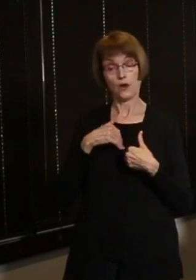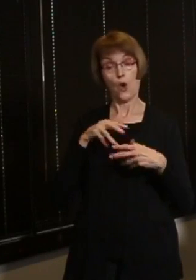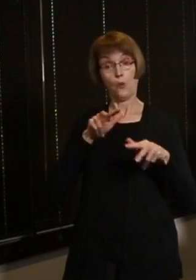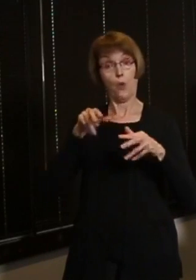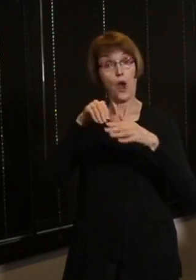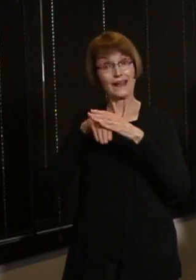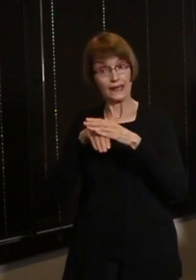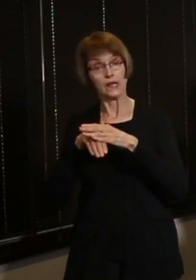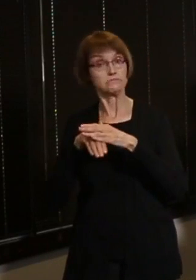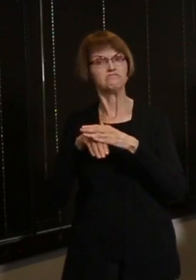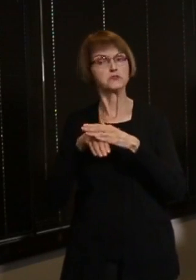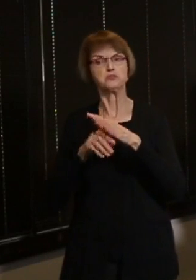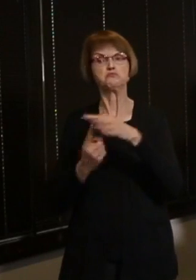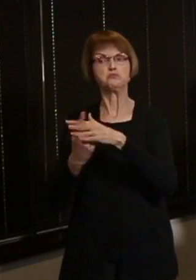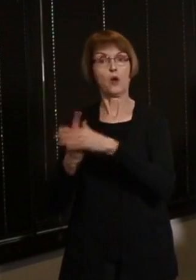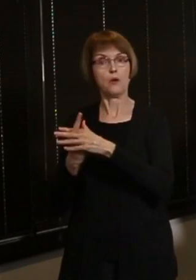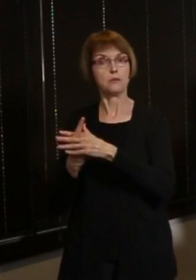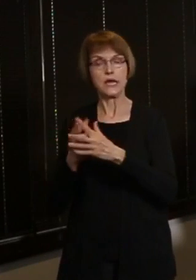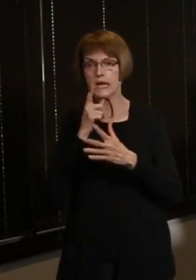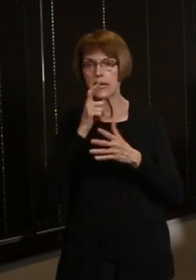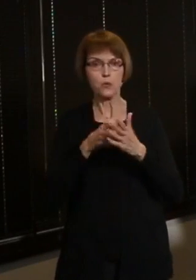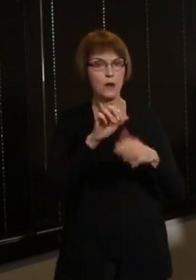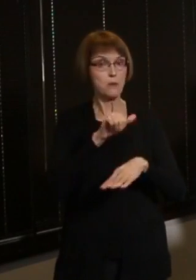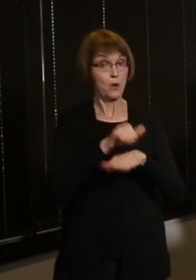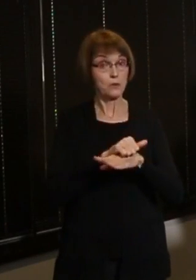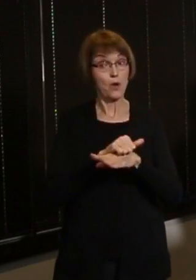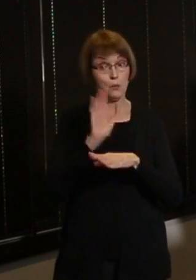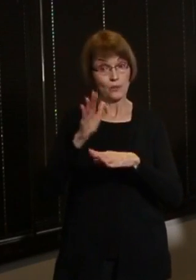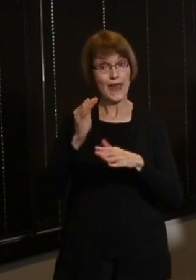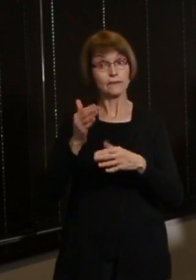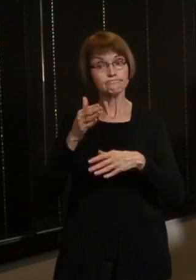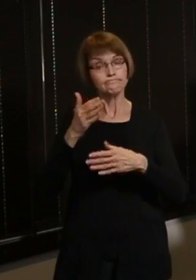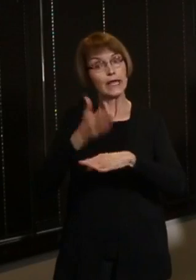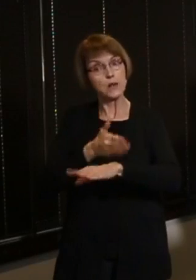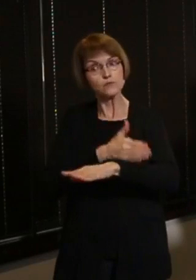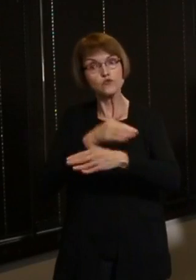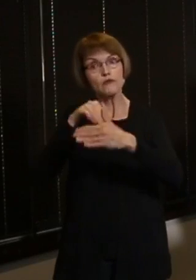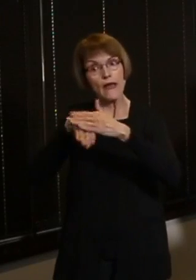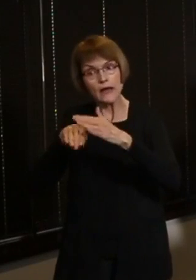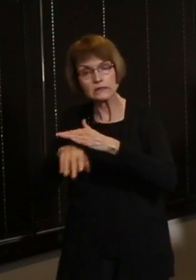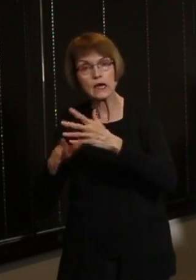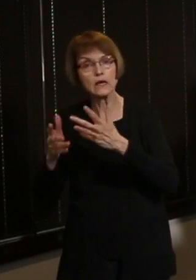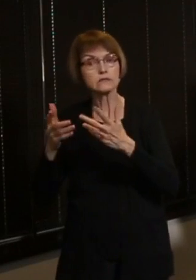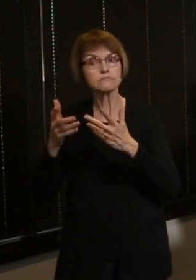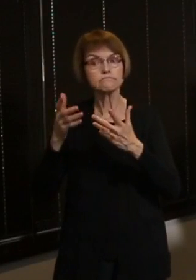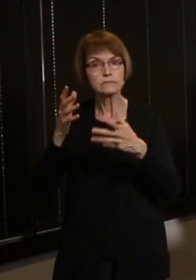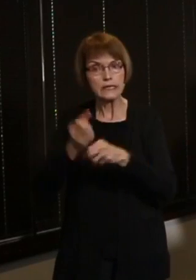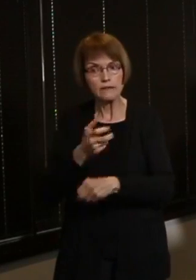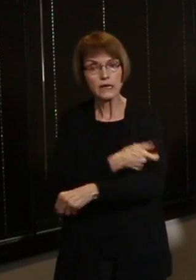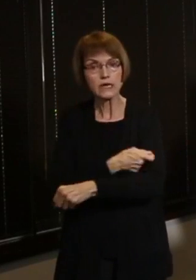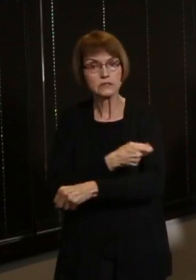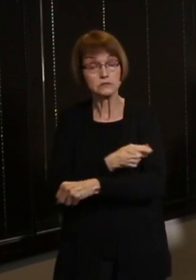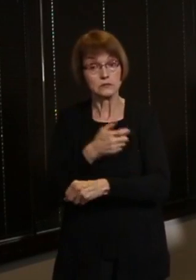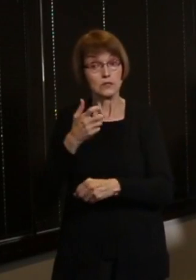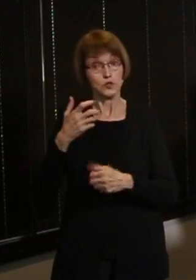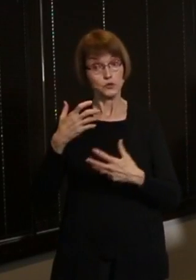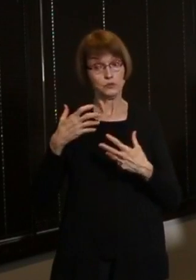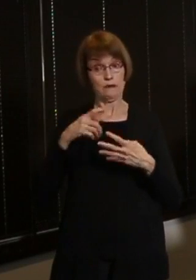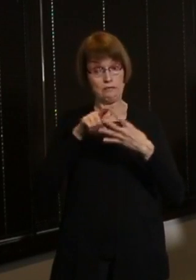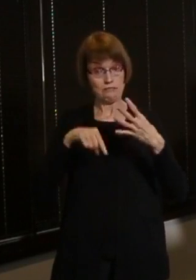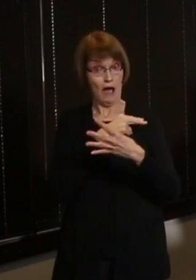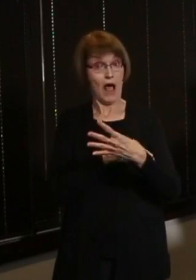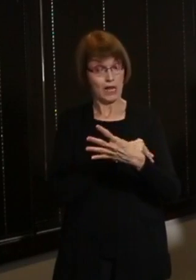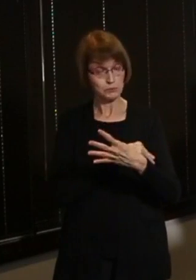where an appointment is not required could improve access? Are there any plans by healthcare systems to offer such sites? Yeah,